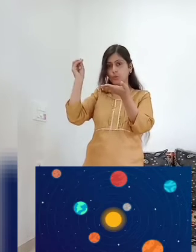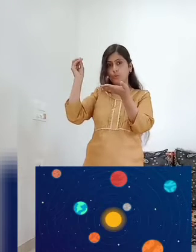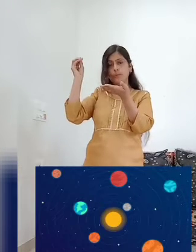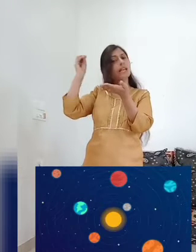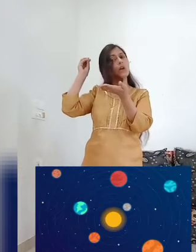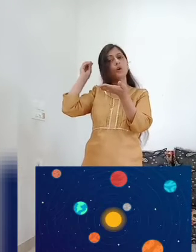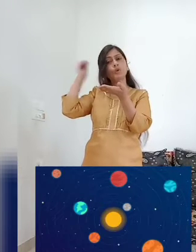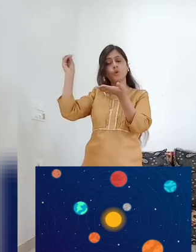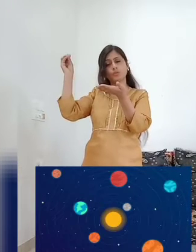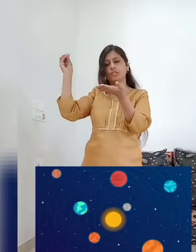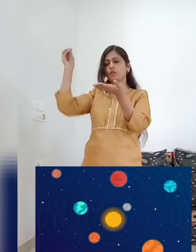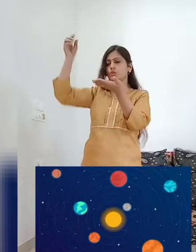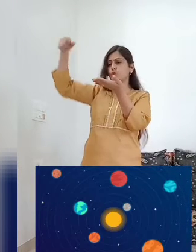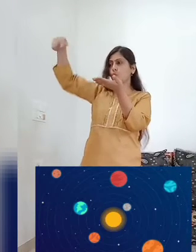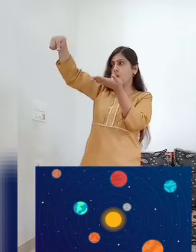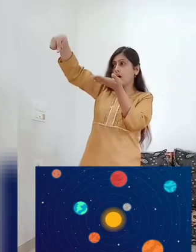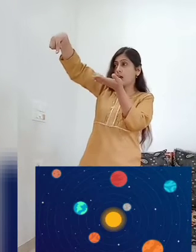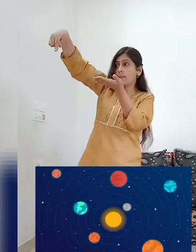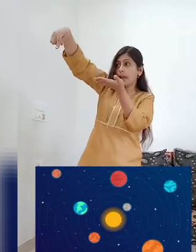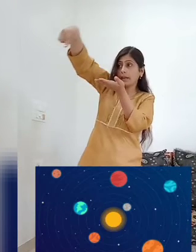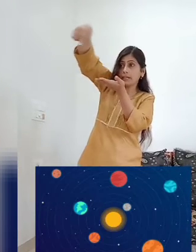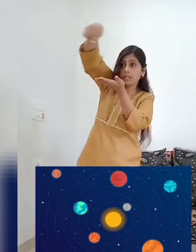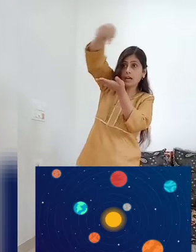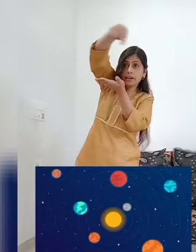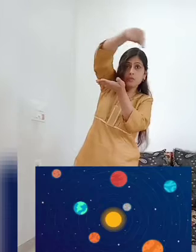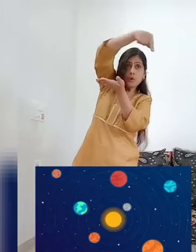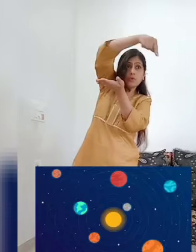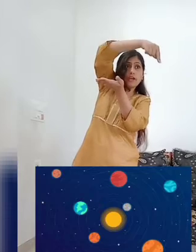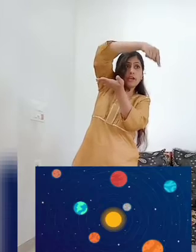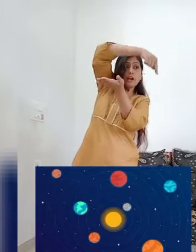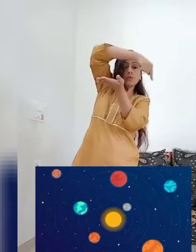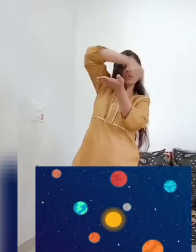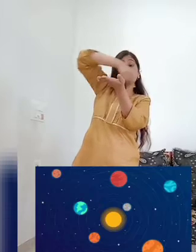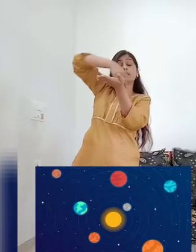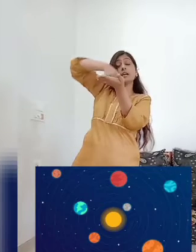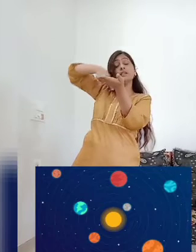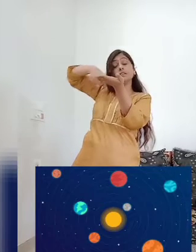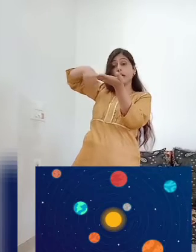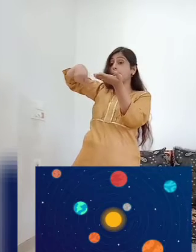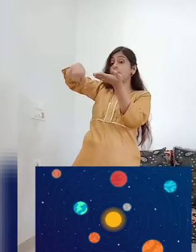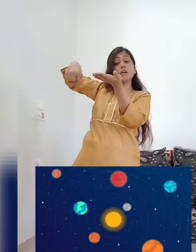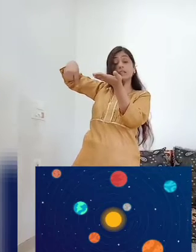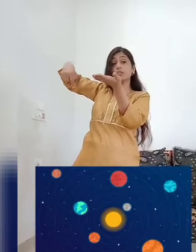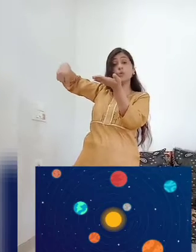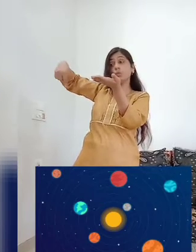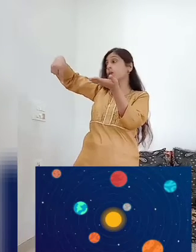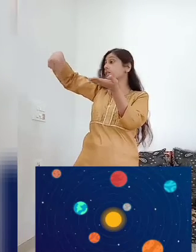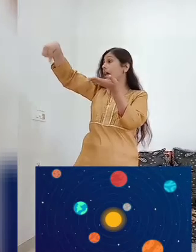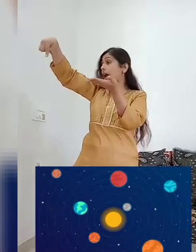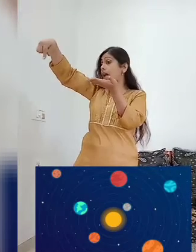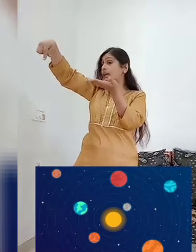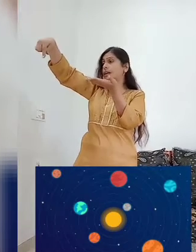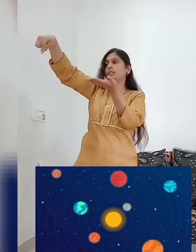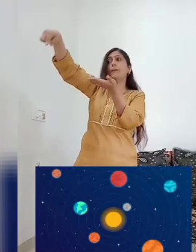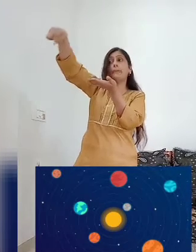assumed electrons. So planets are revolved around the sun, that means sun is the nucleus and the